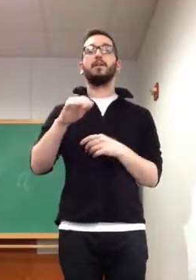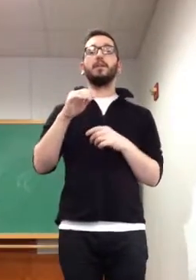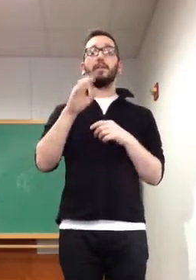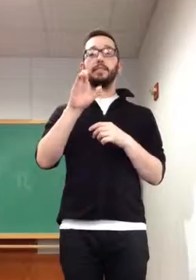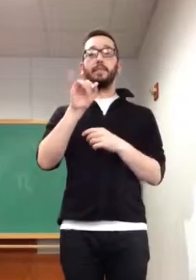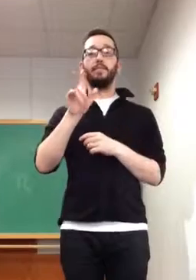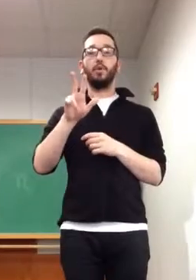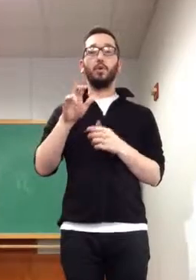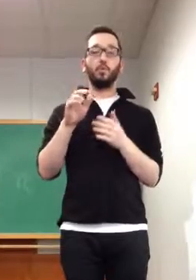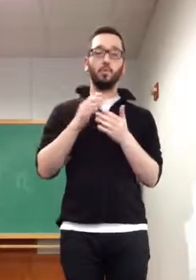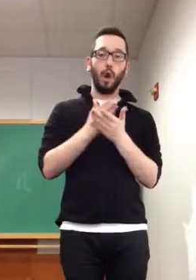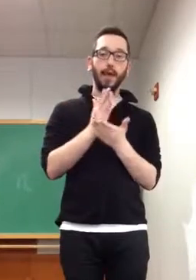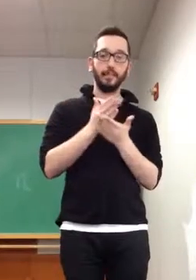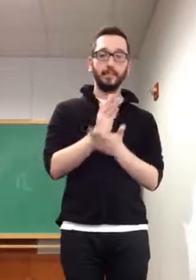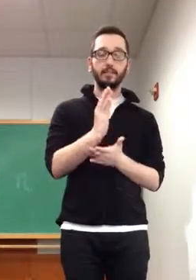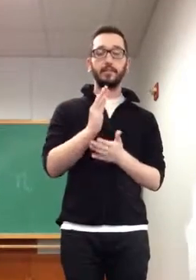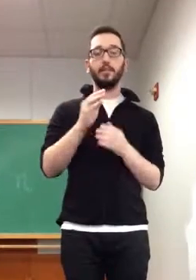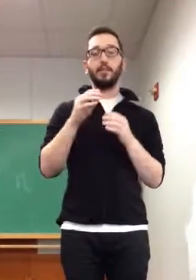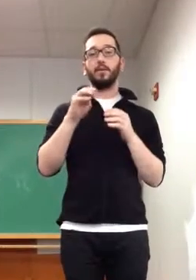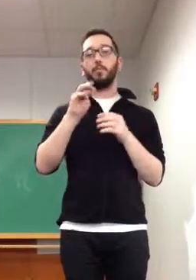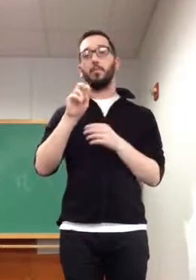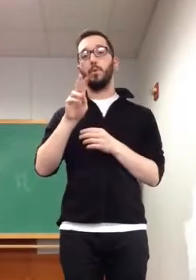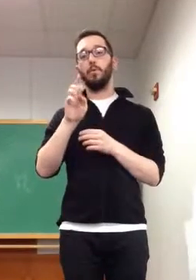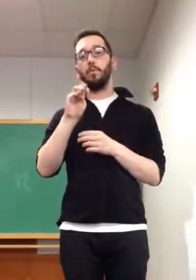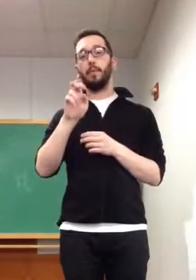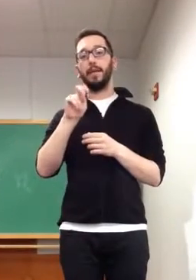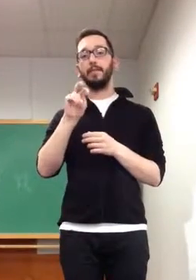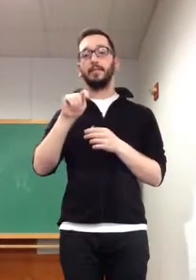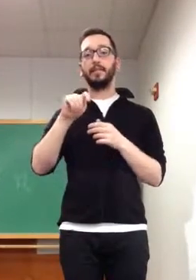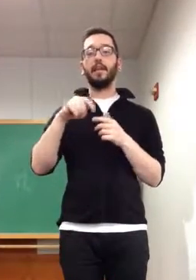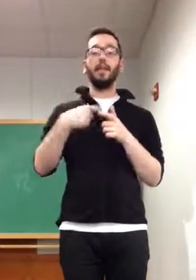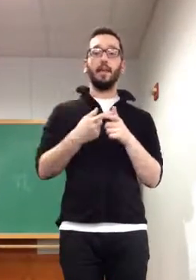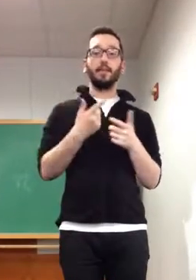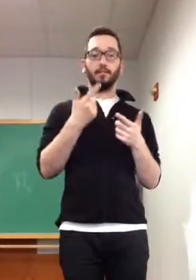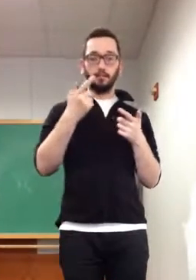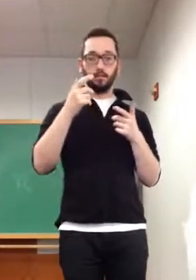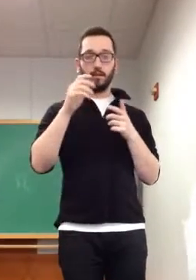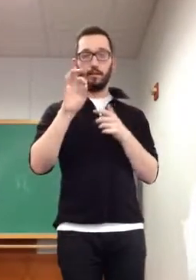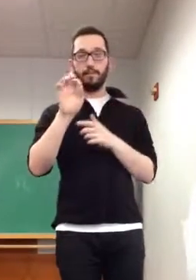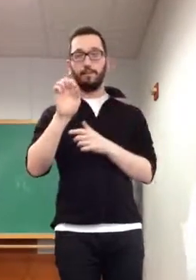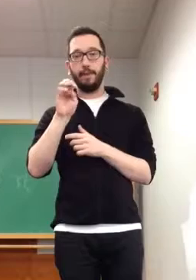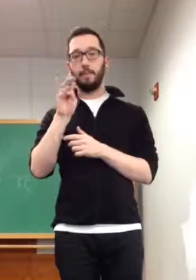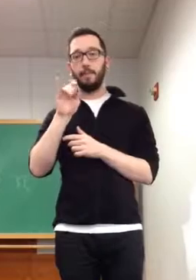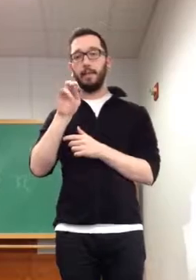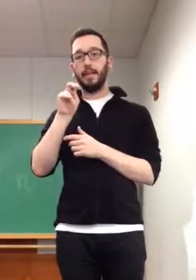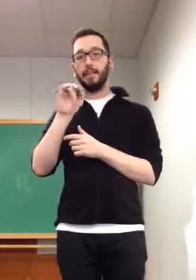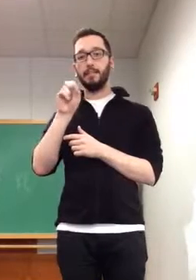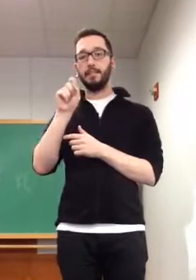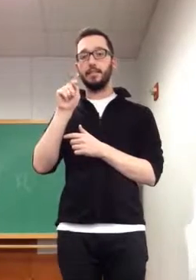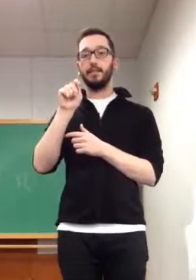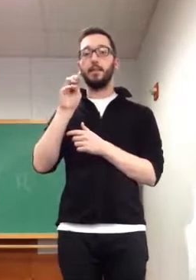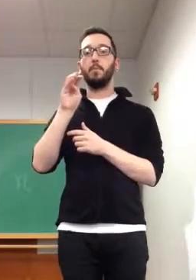accompanied and even more followed by a feminist movement, along with a very strong